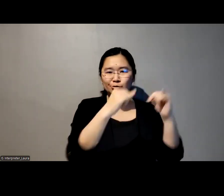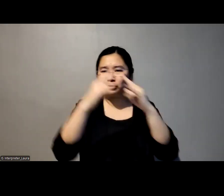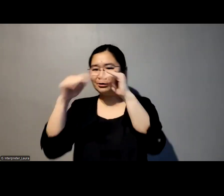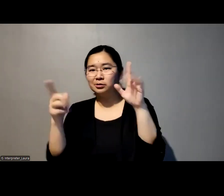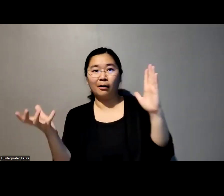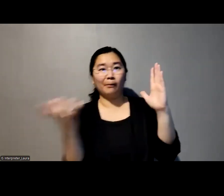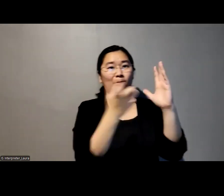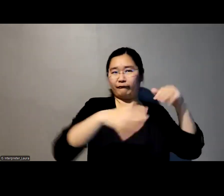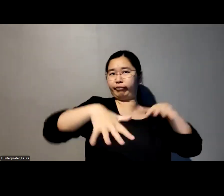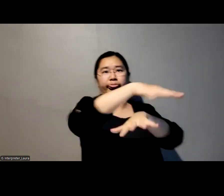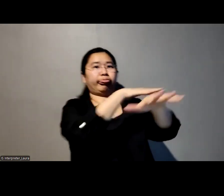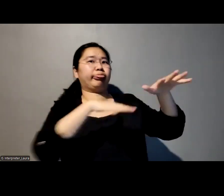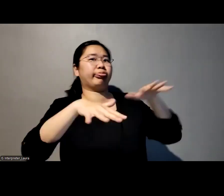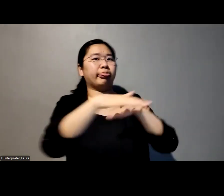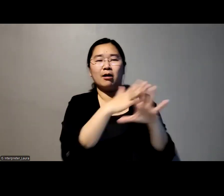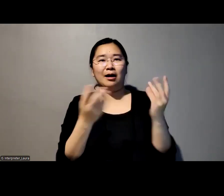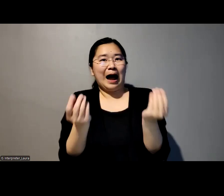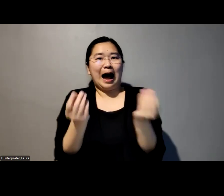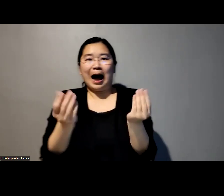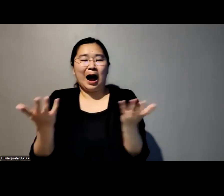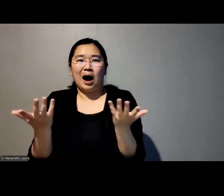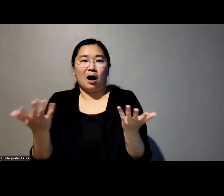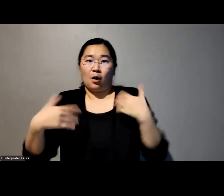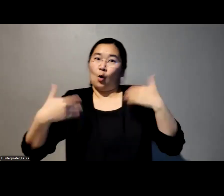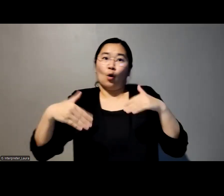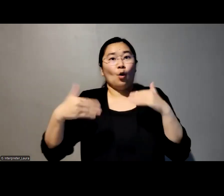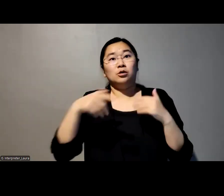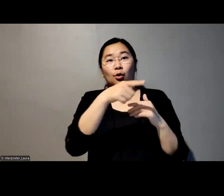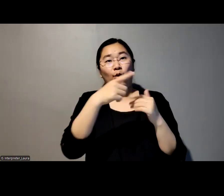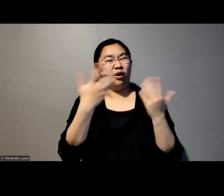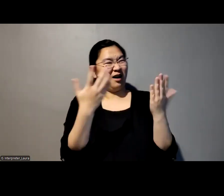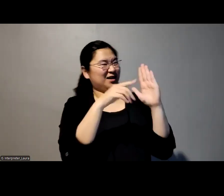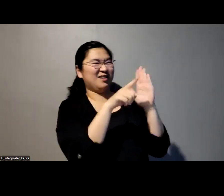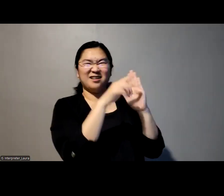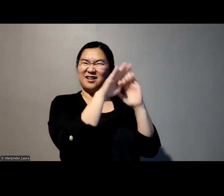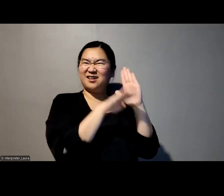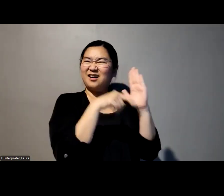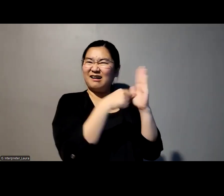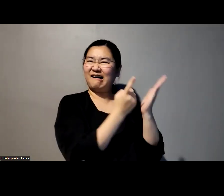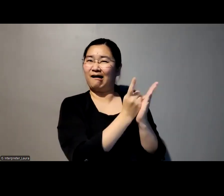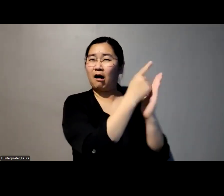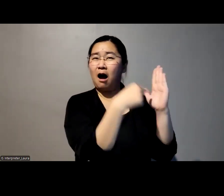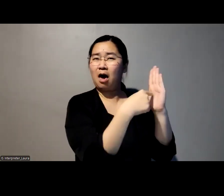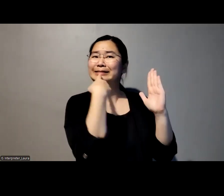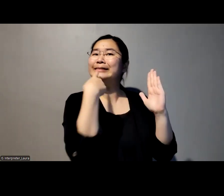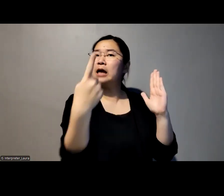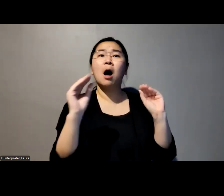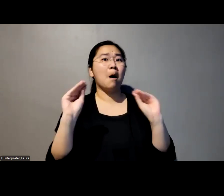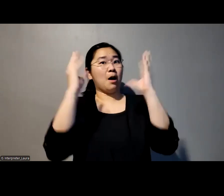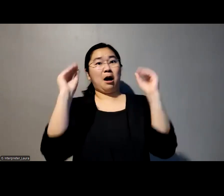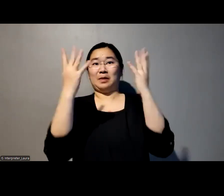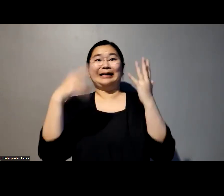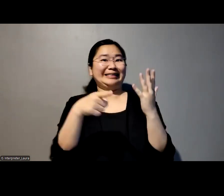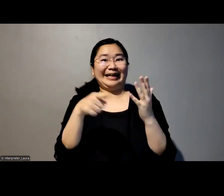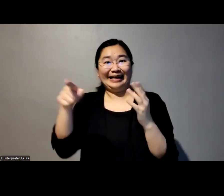making it even worse. And the institutions themselves are a building and only being strengthened. And I